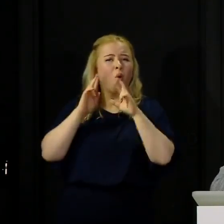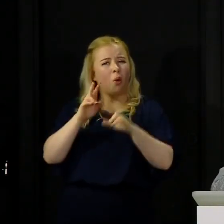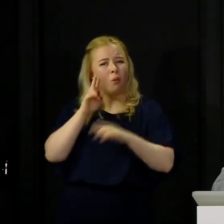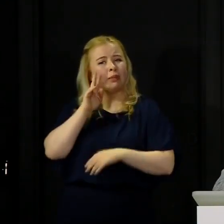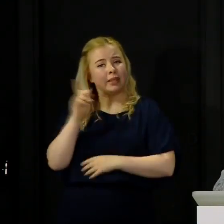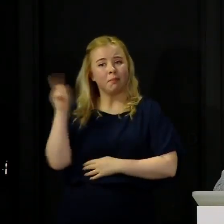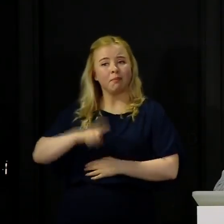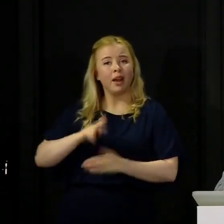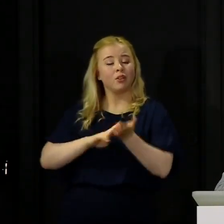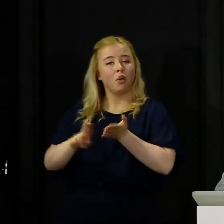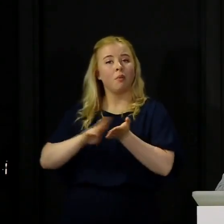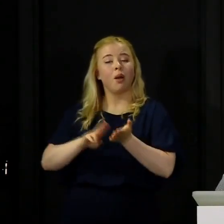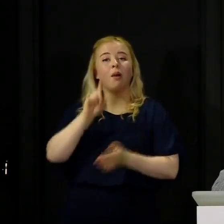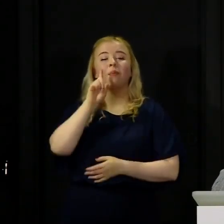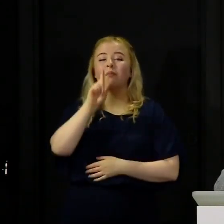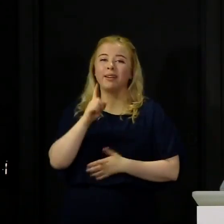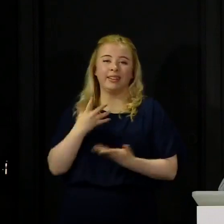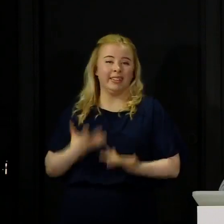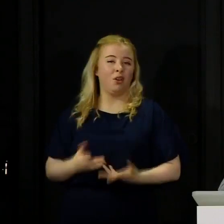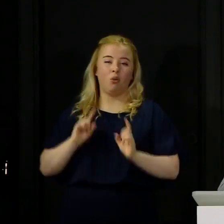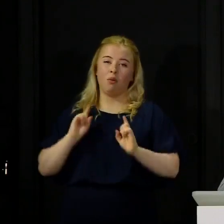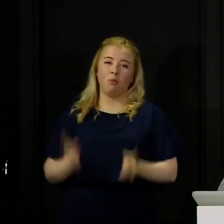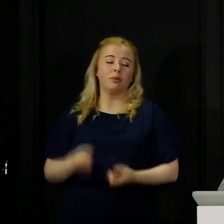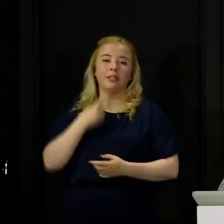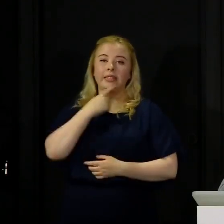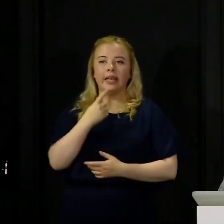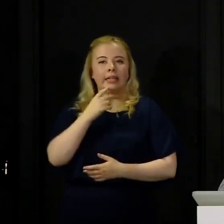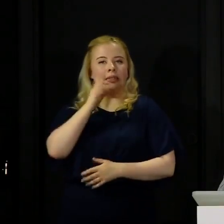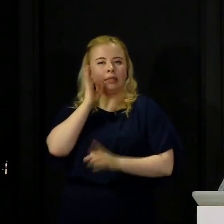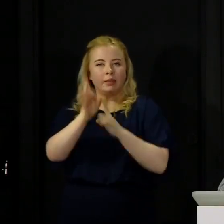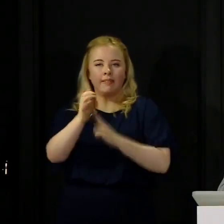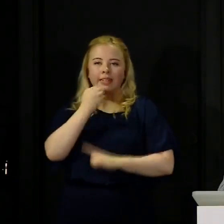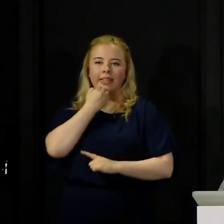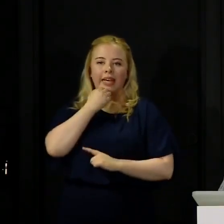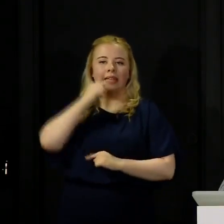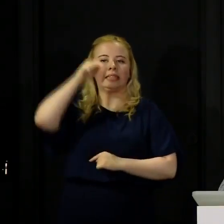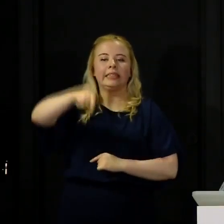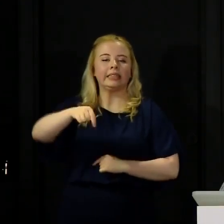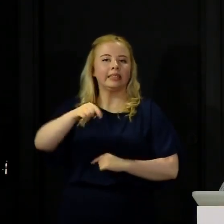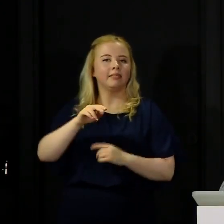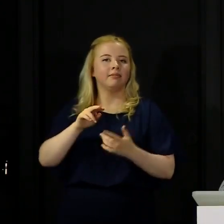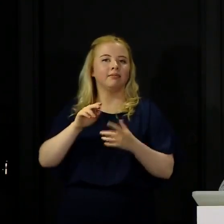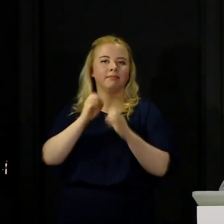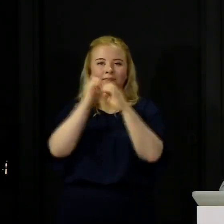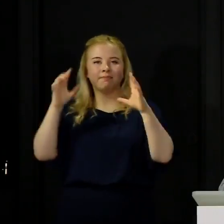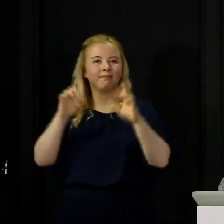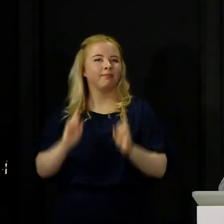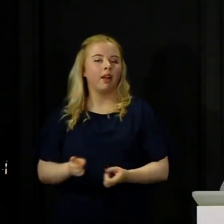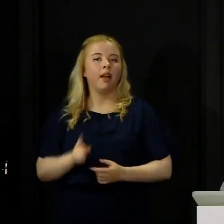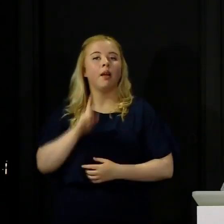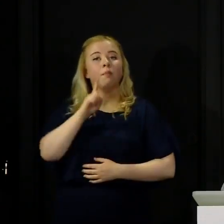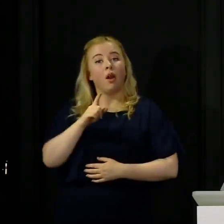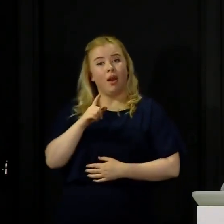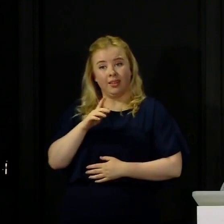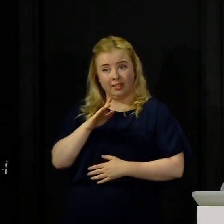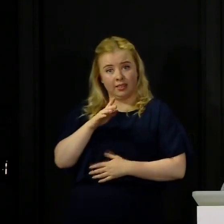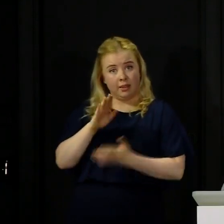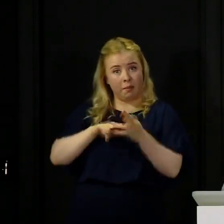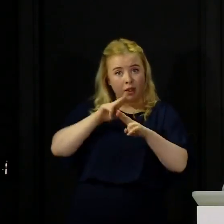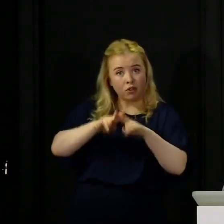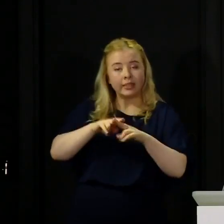now for us at this vantage point to give dates and say that with certainty. But I want to assure parents, young people, teachers that we will be doing everything